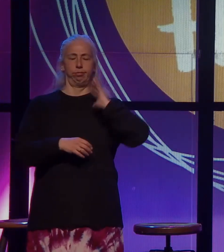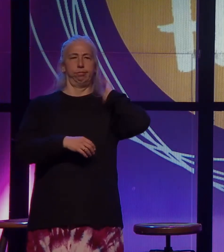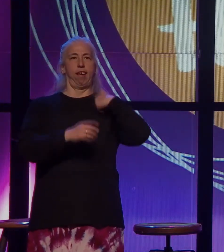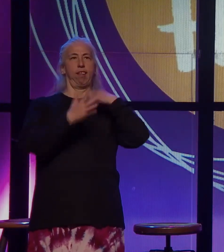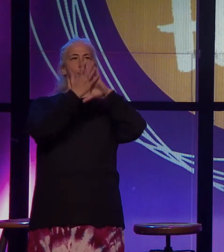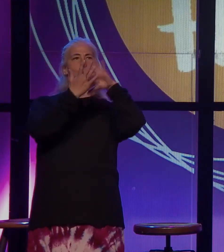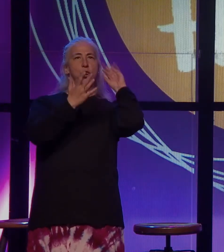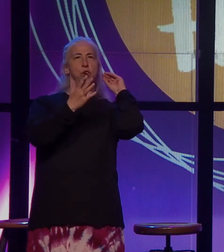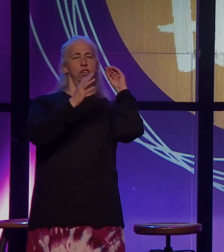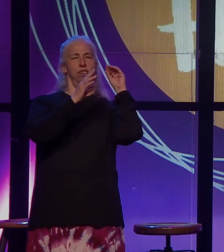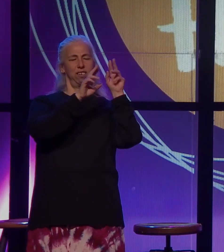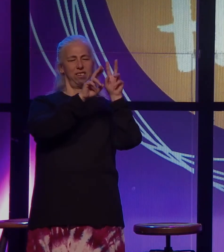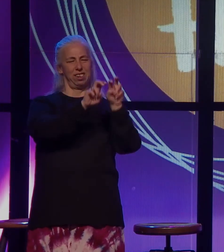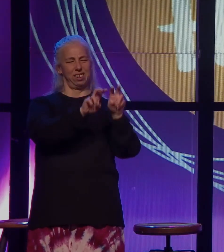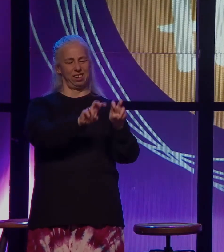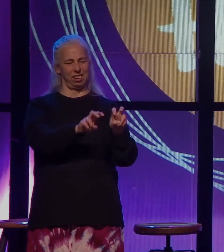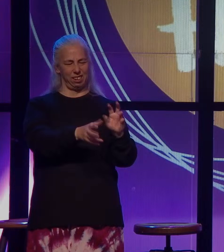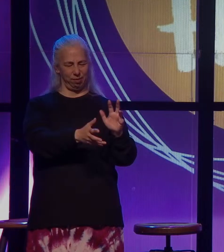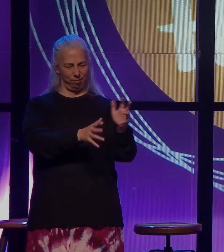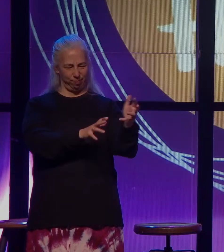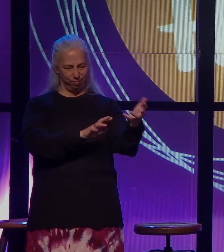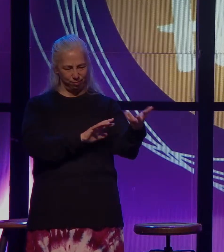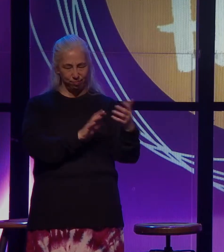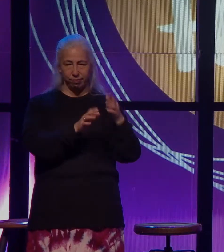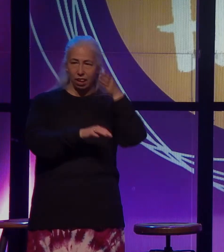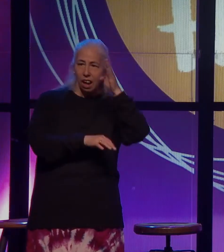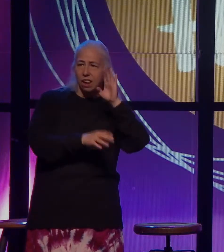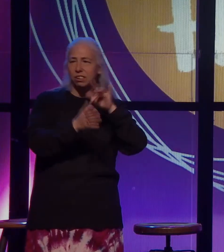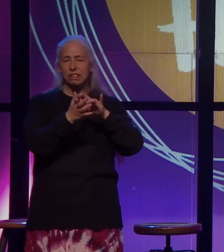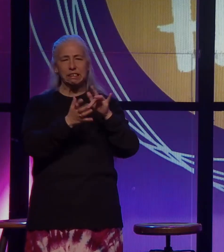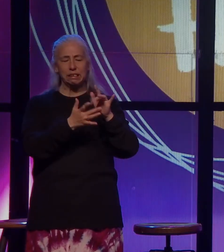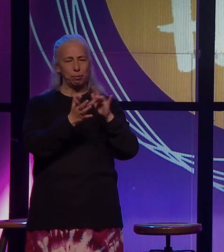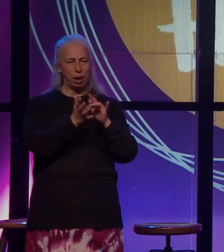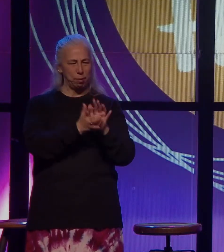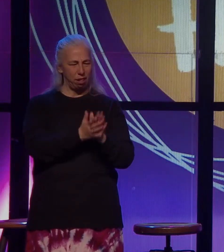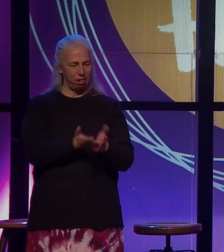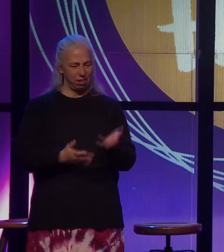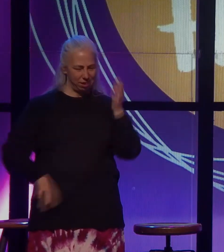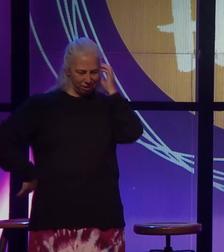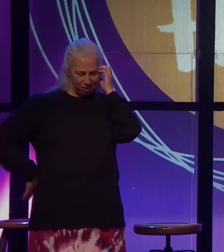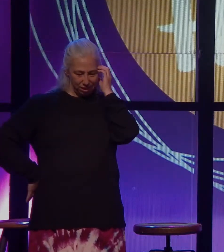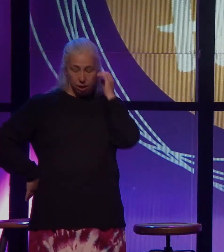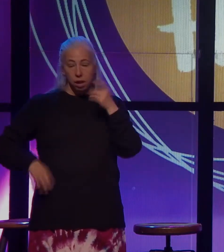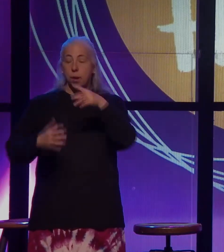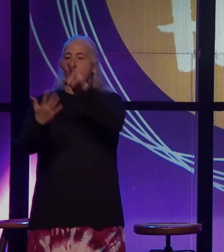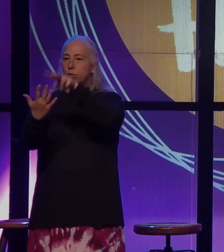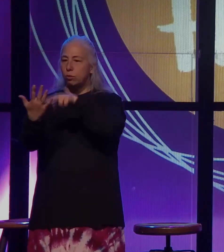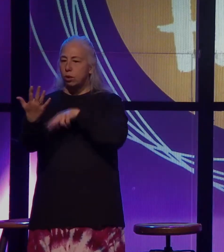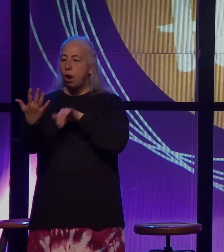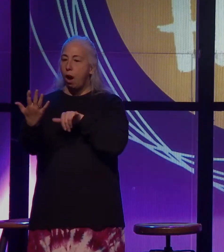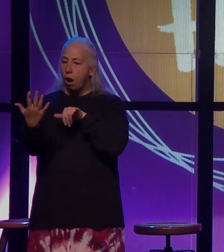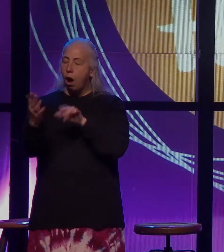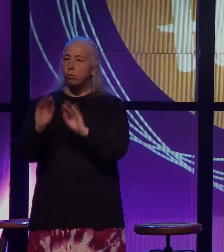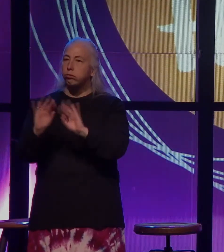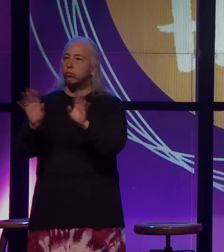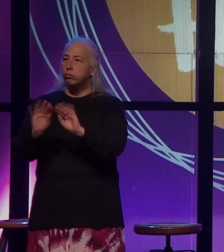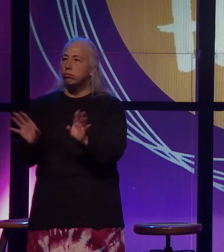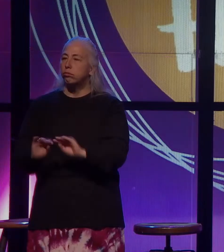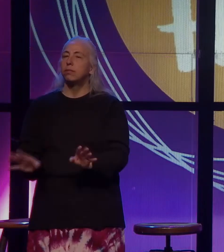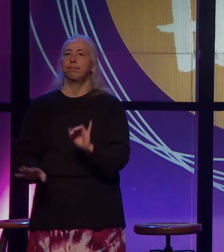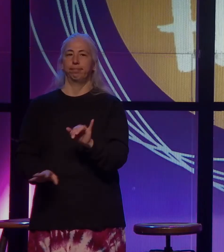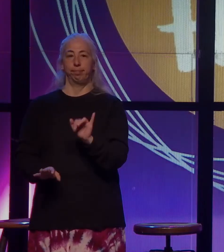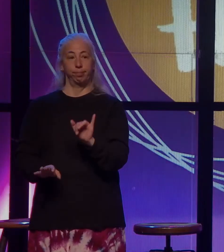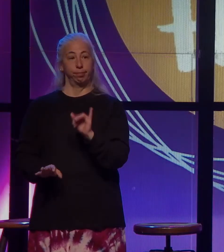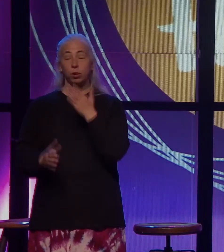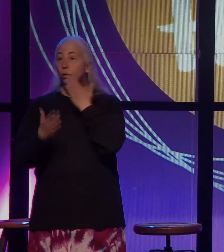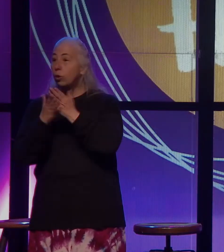that no longer make sense to you about God, about Jesus, about the Bible. It's an awesome book. I highly recommend it. So